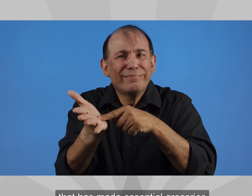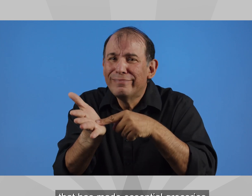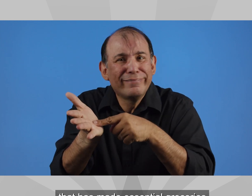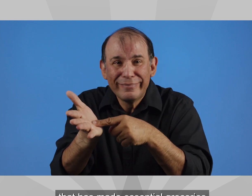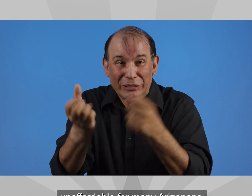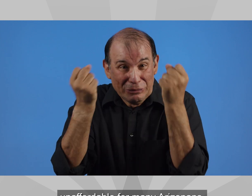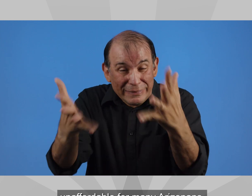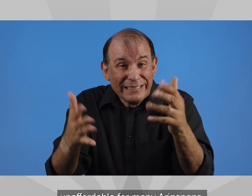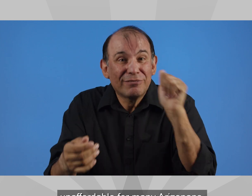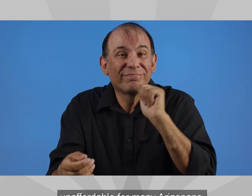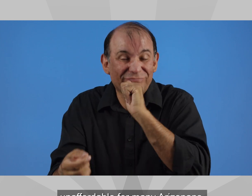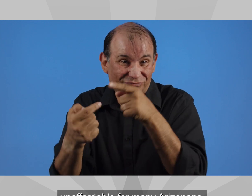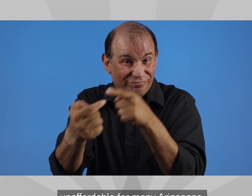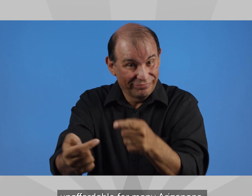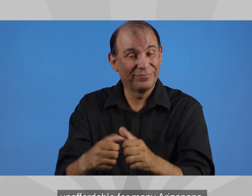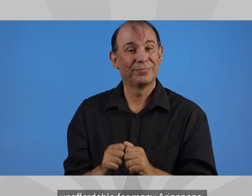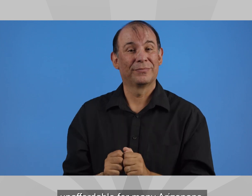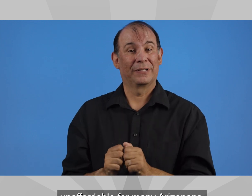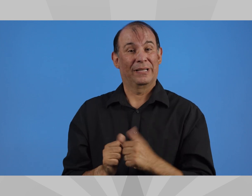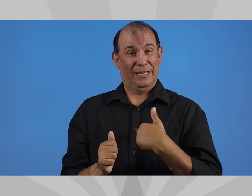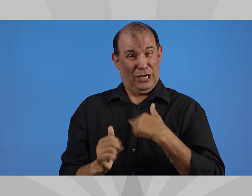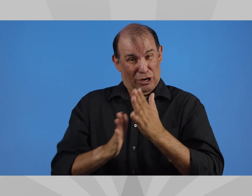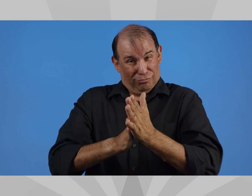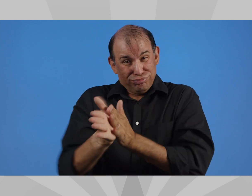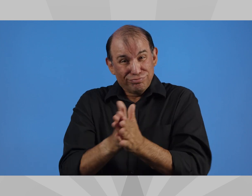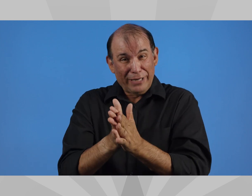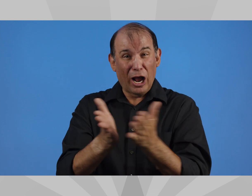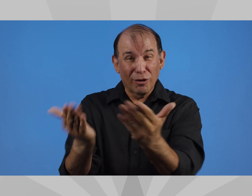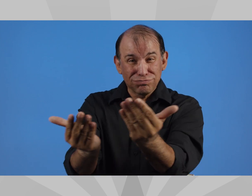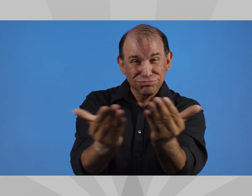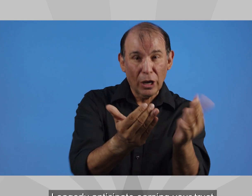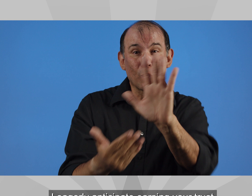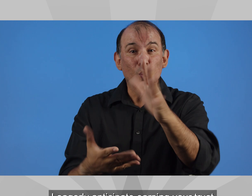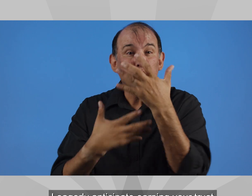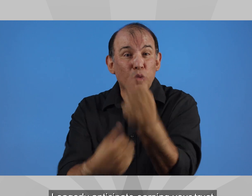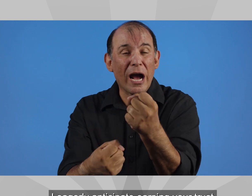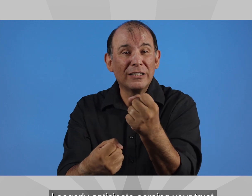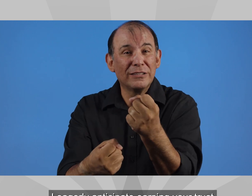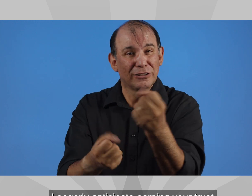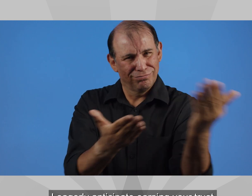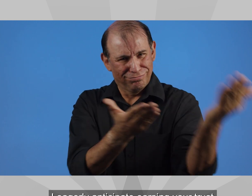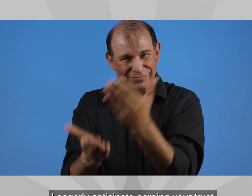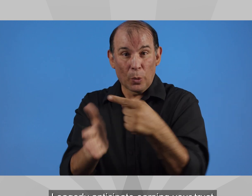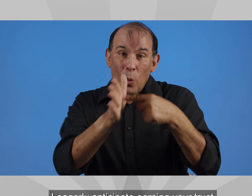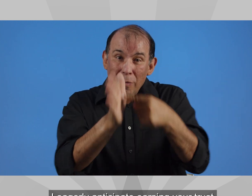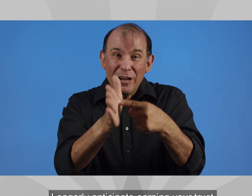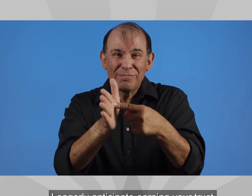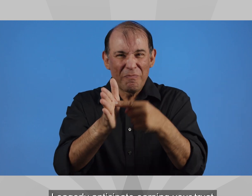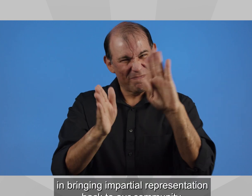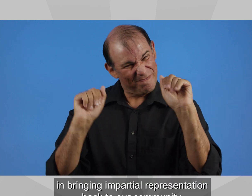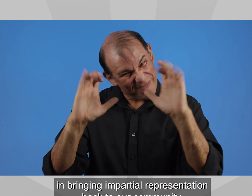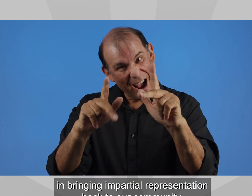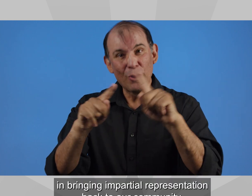essential groceries unaffordable for many Arizonans. I eagerly anticipate earning your